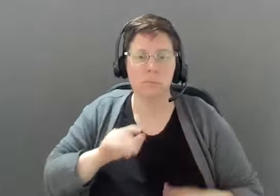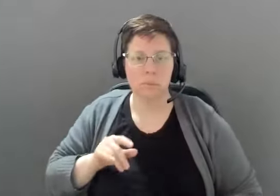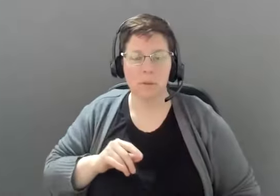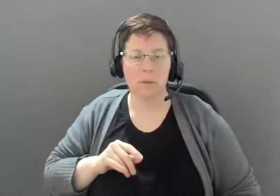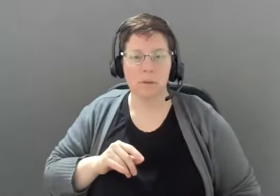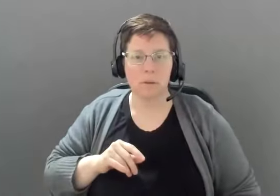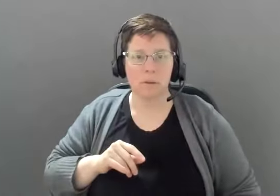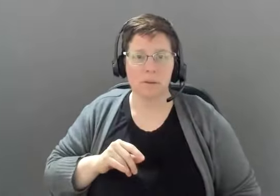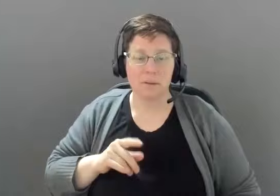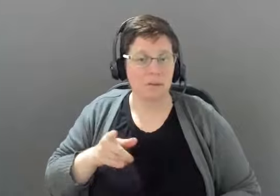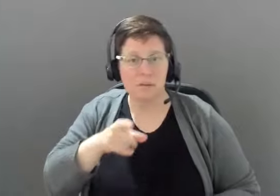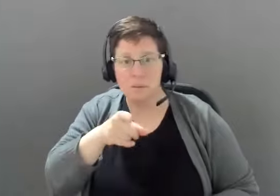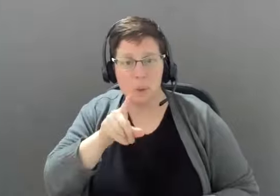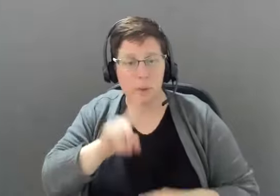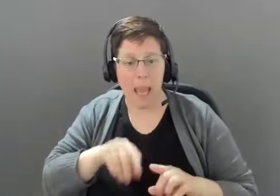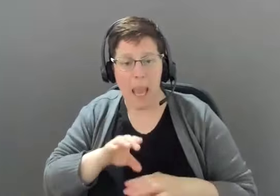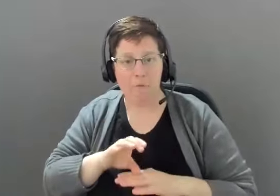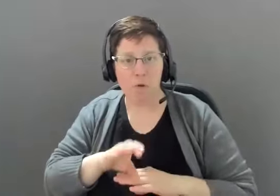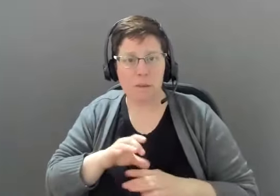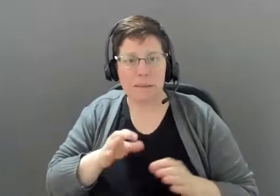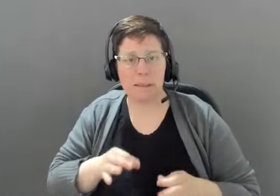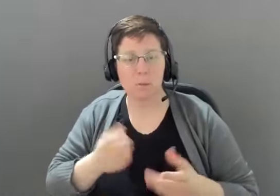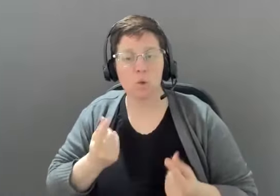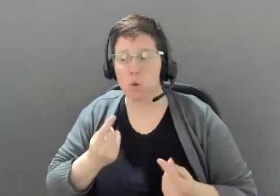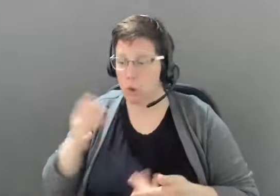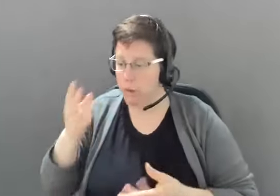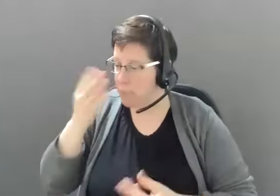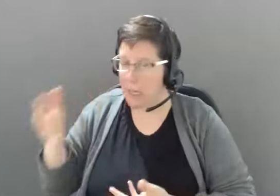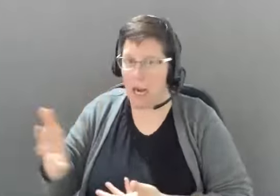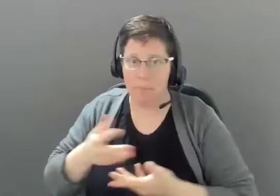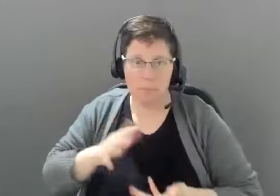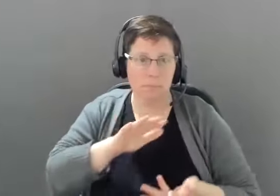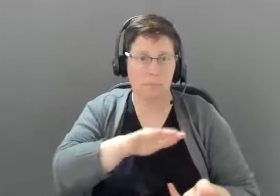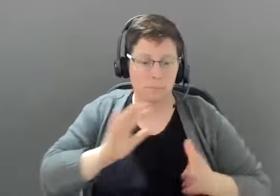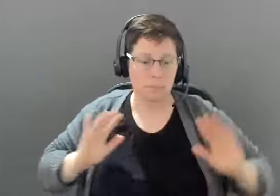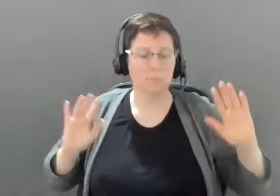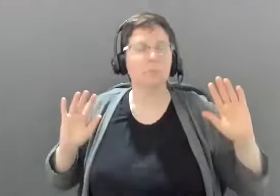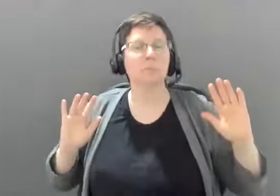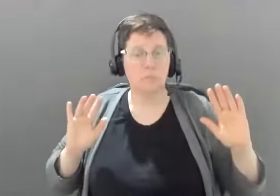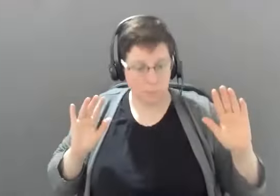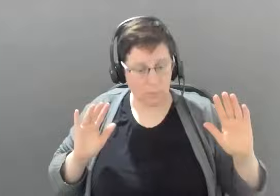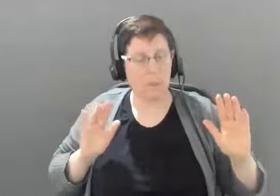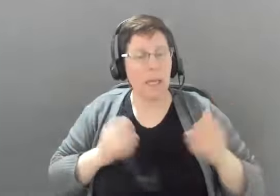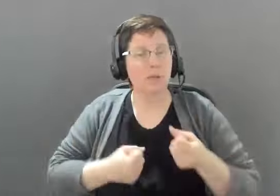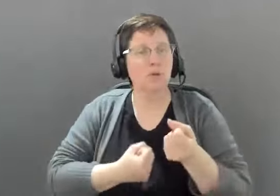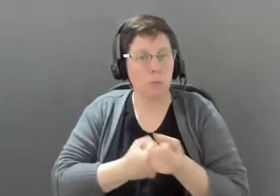one way or the other. It's basically giving their information and helping them lead their own way. And I also think too,